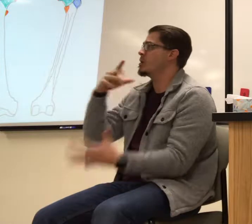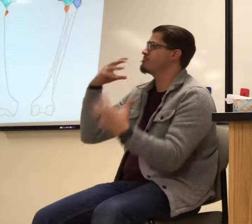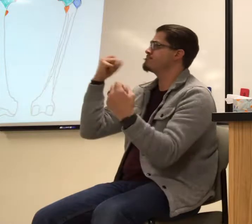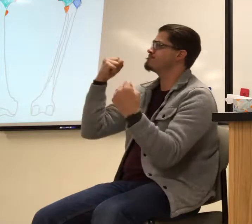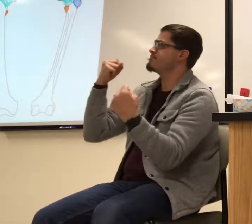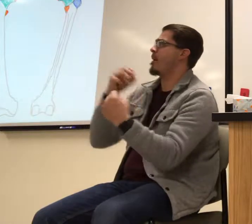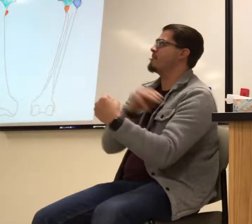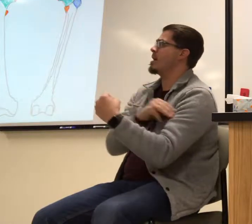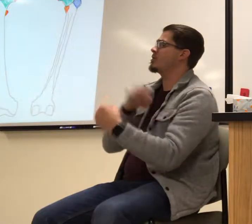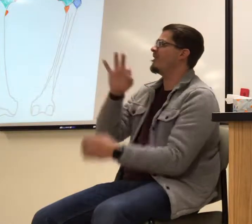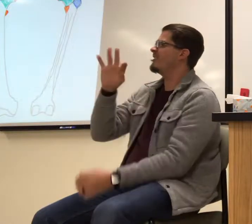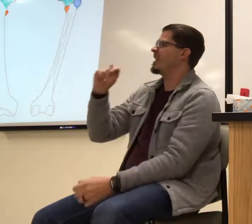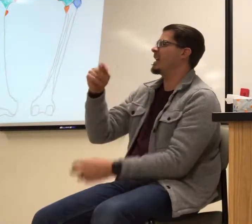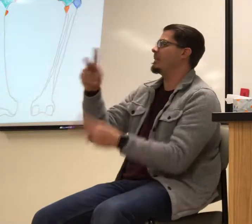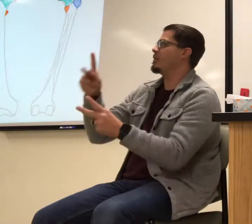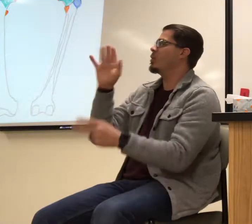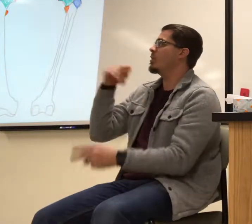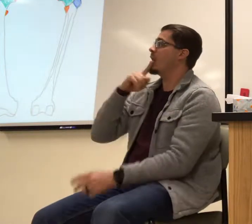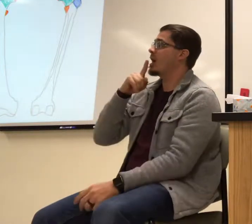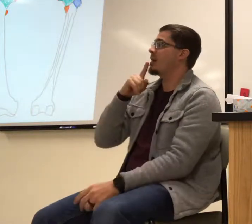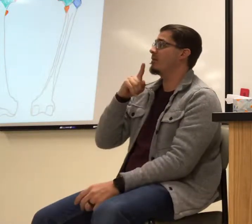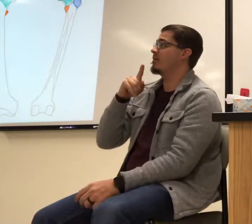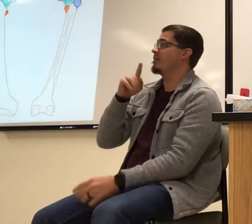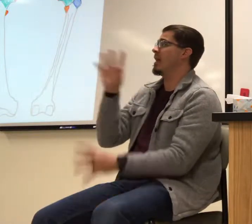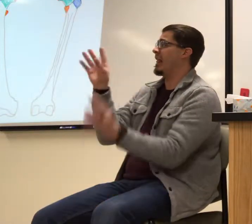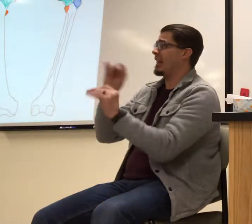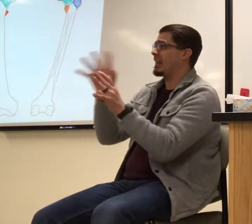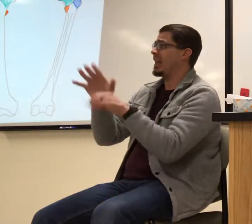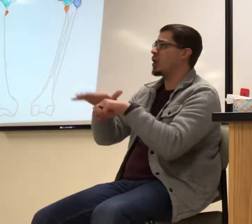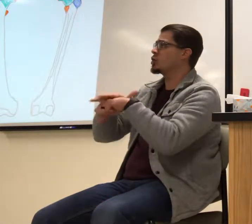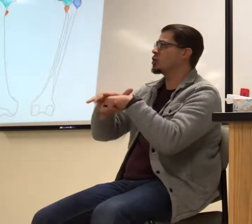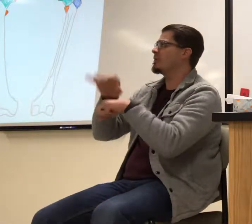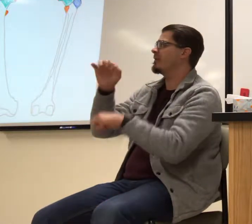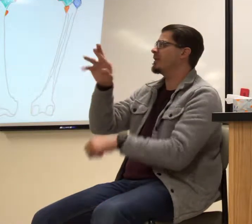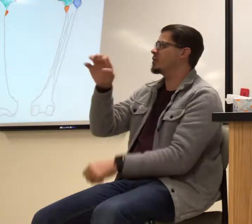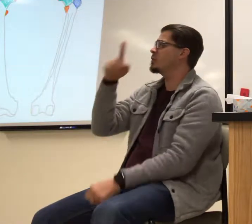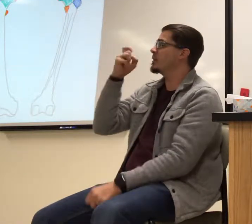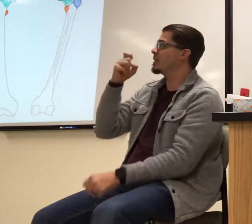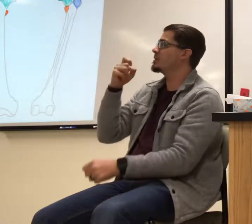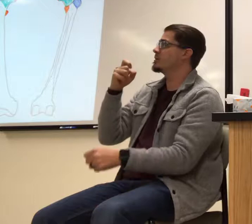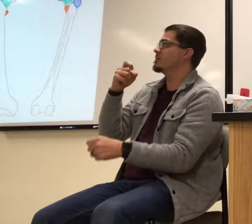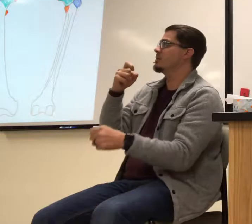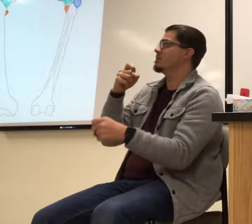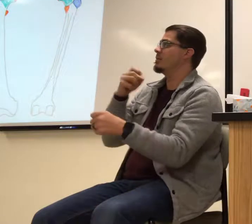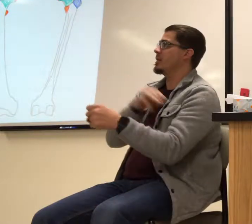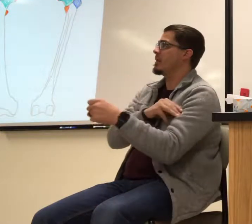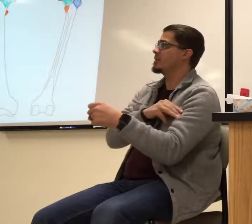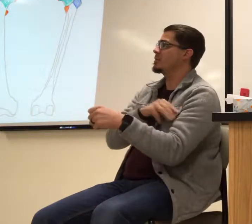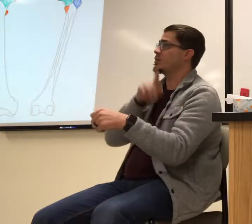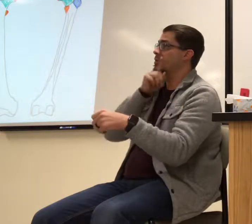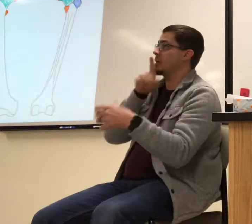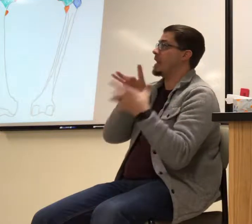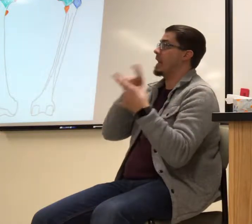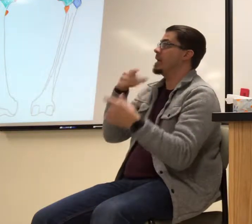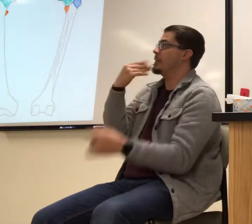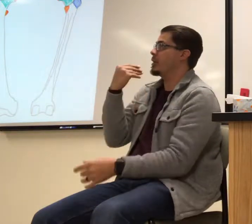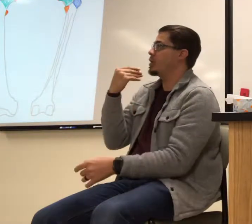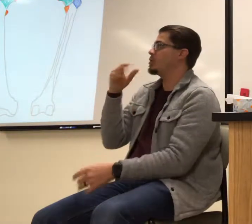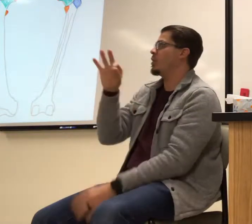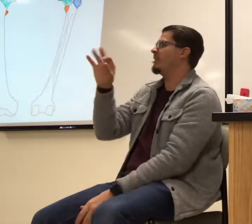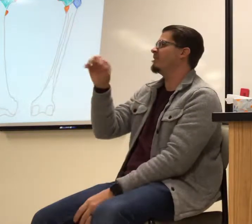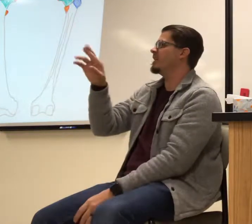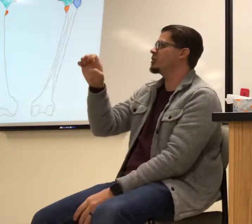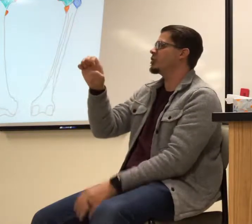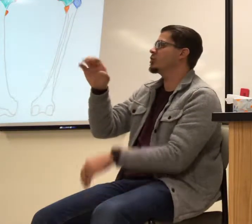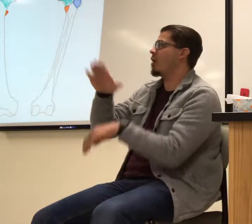have very definite surface features because the muscles pull on them better. So the features are